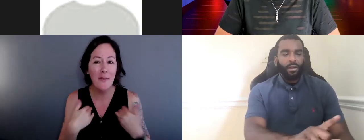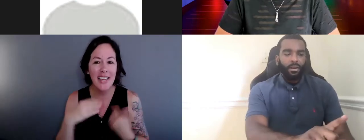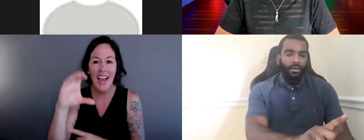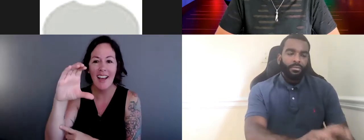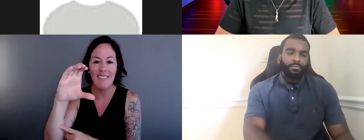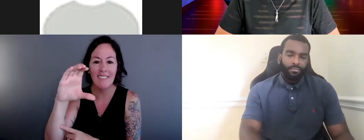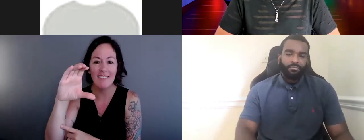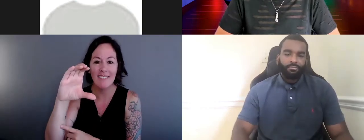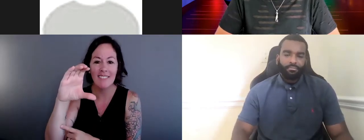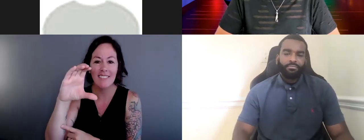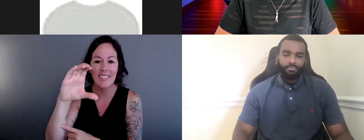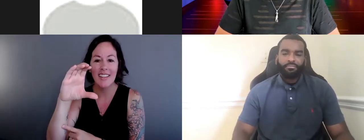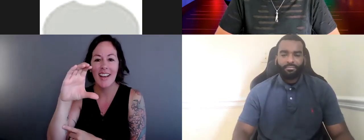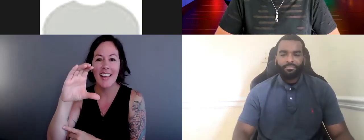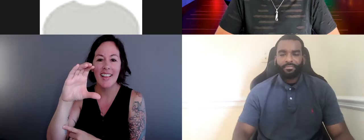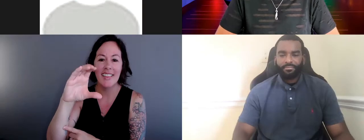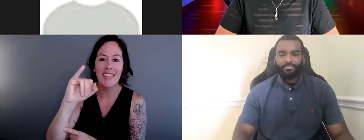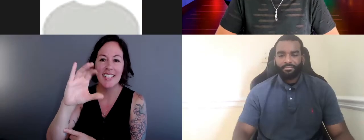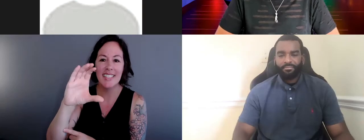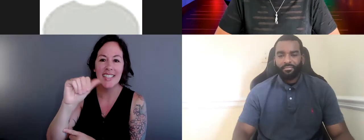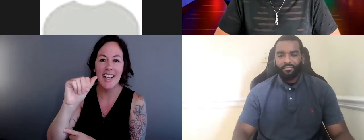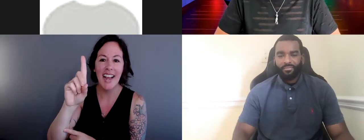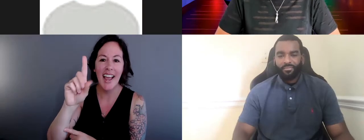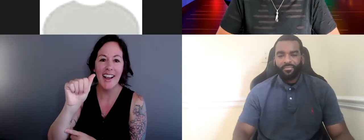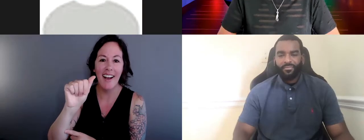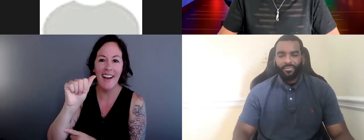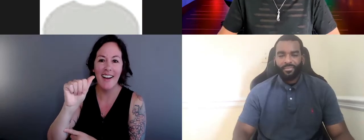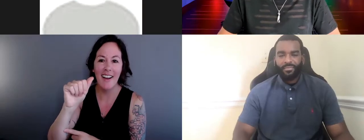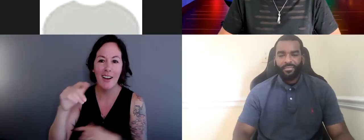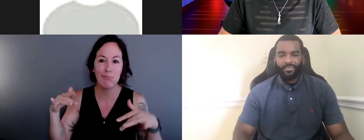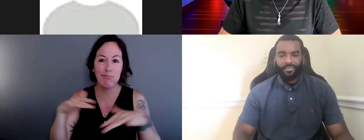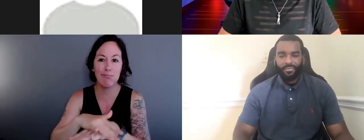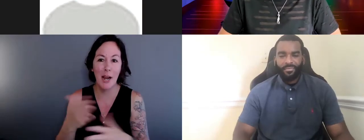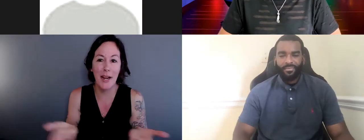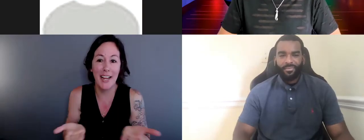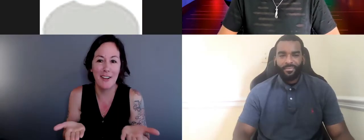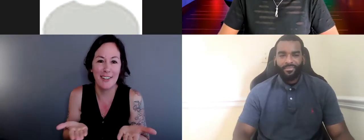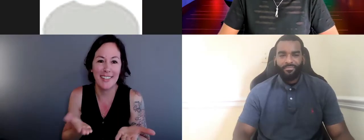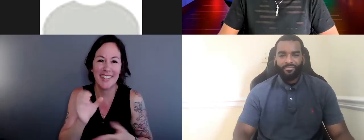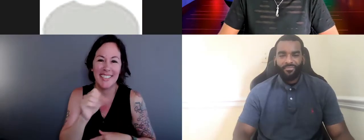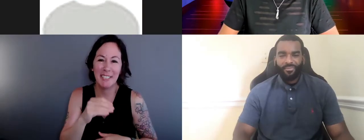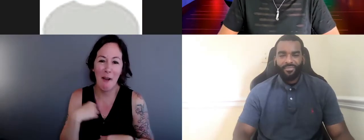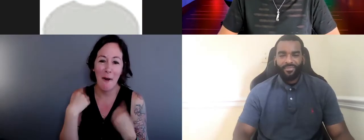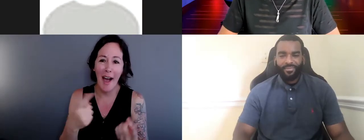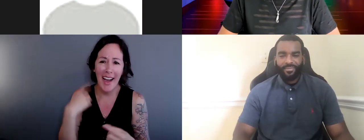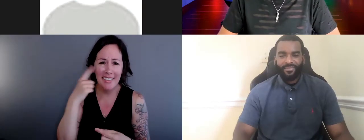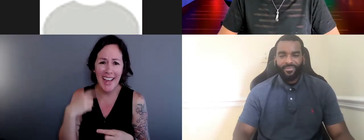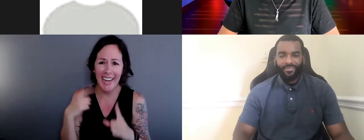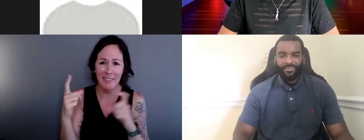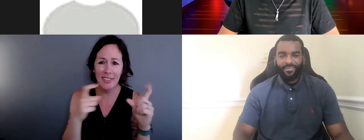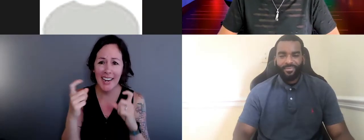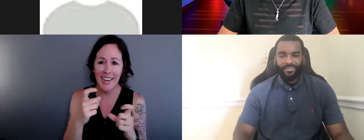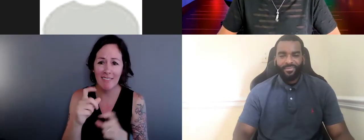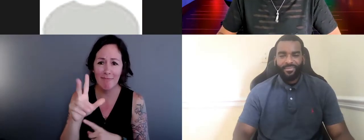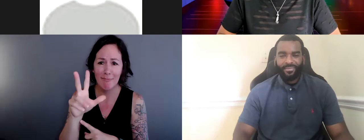film. I love capturing bugs and animals and the cicadas, especially now. Being here.